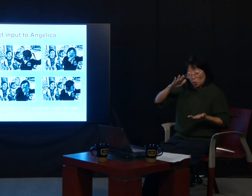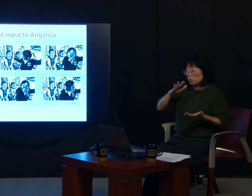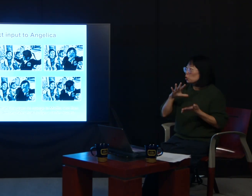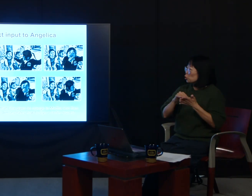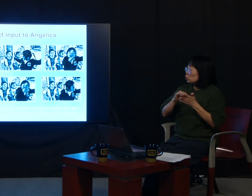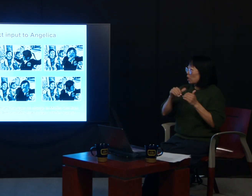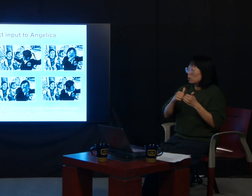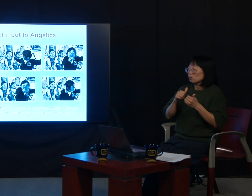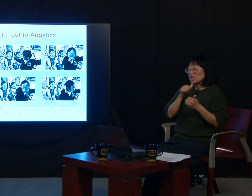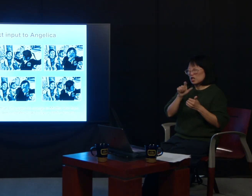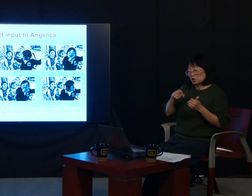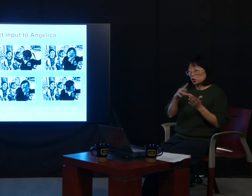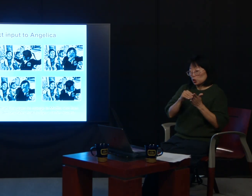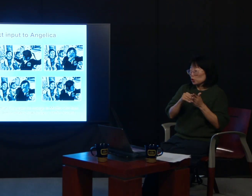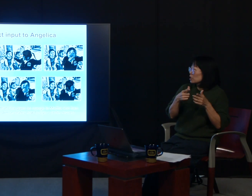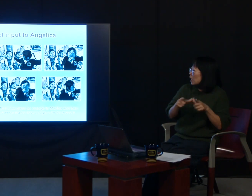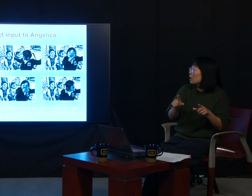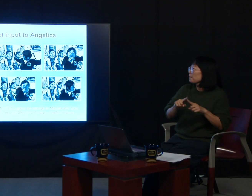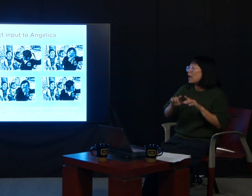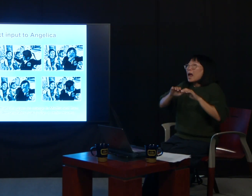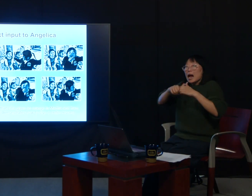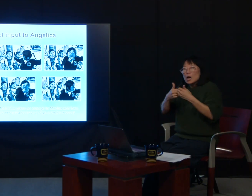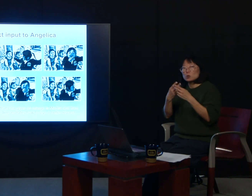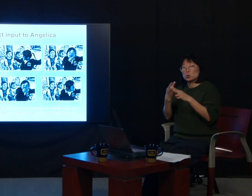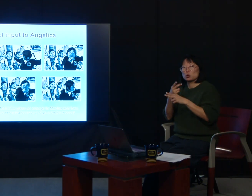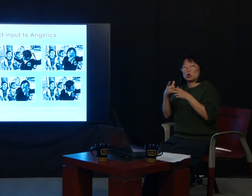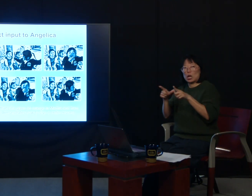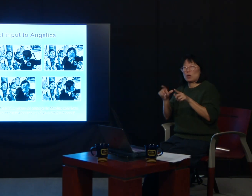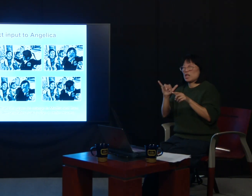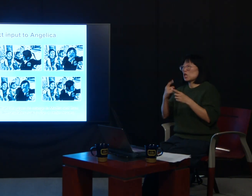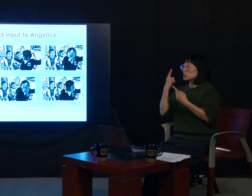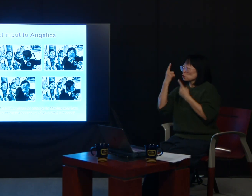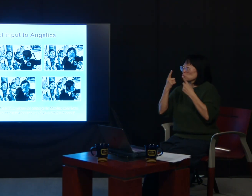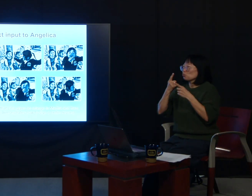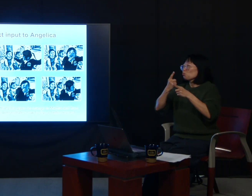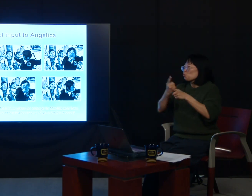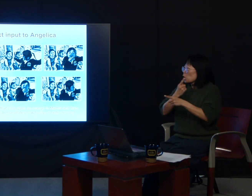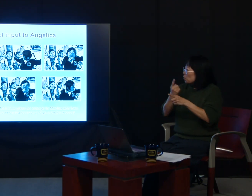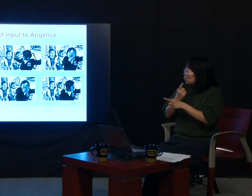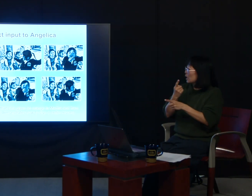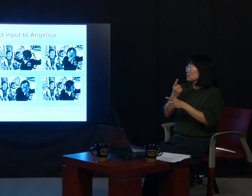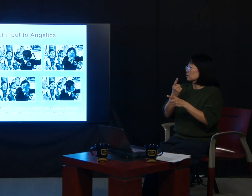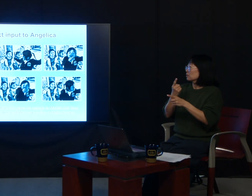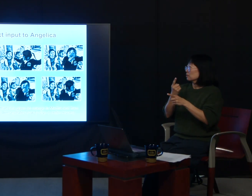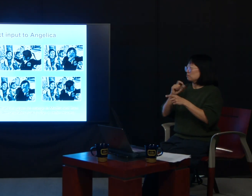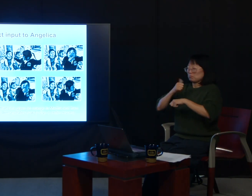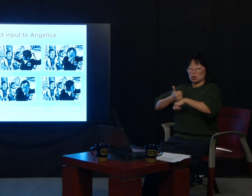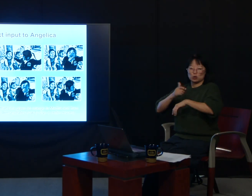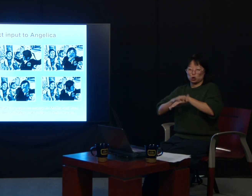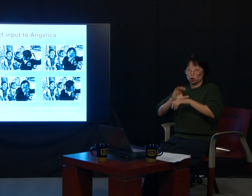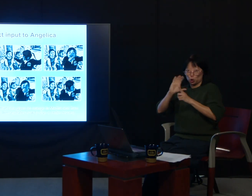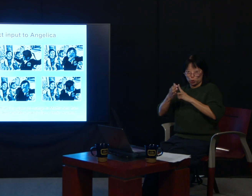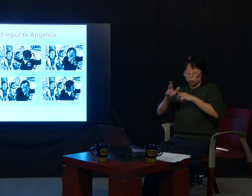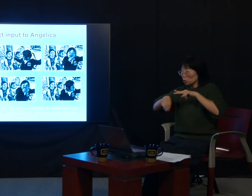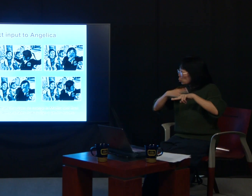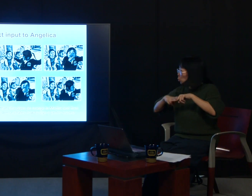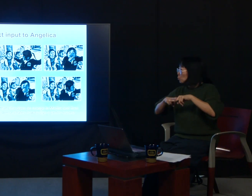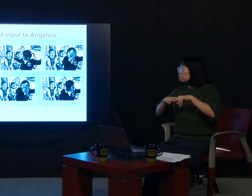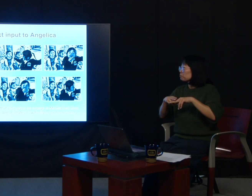is important. When we learn language, we don't just learn the language, we learn how to use it appropriately, following cultural